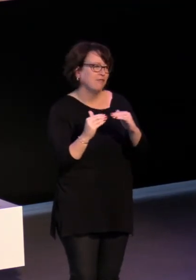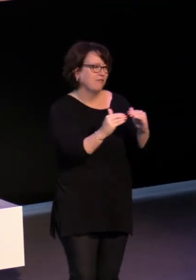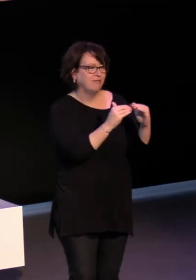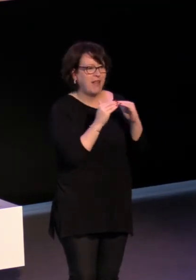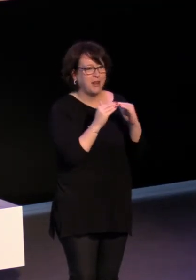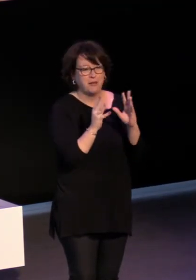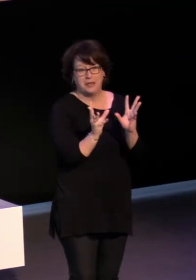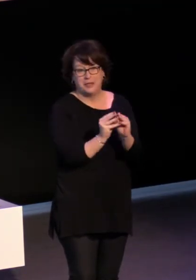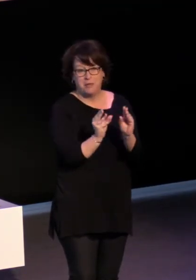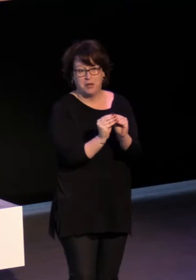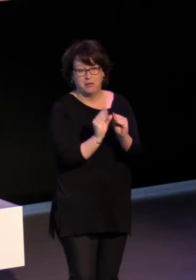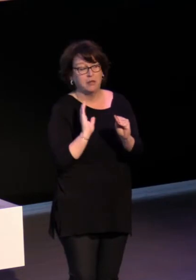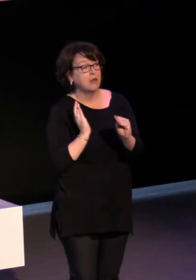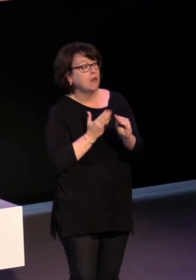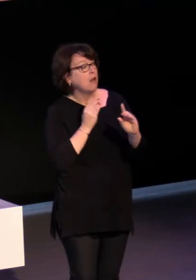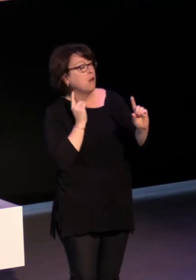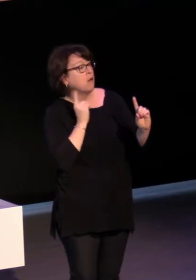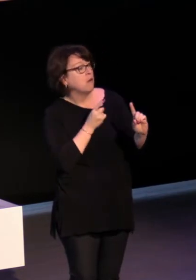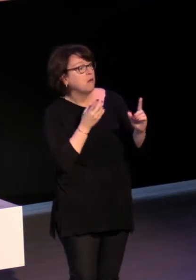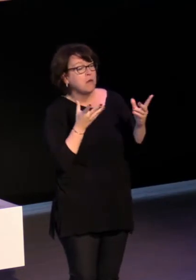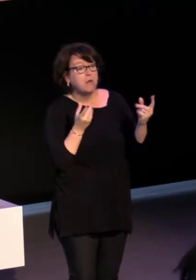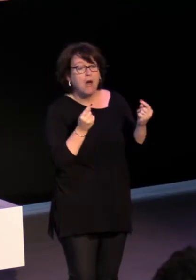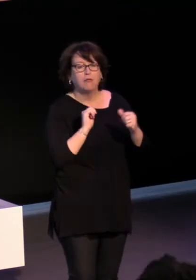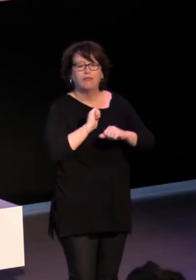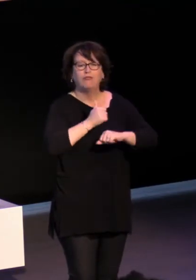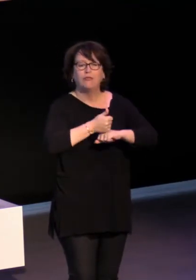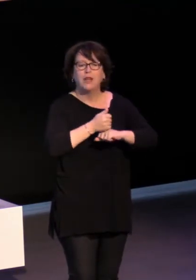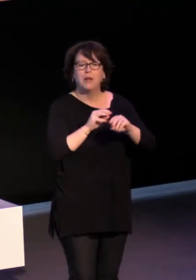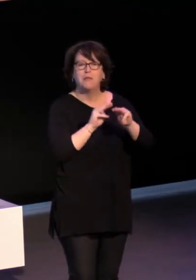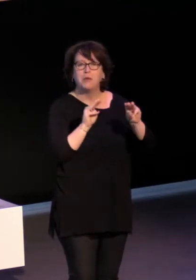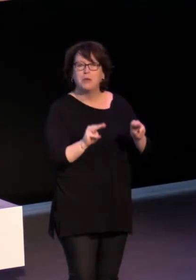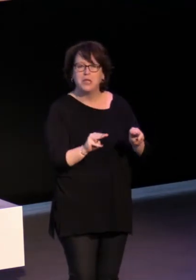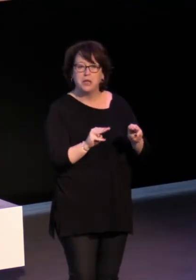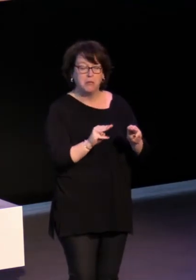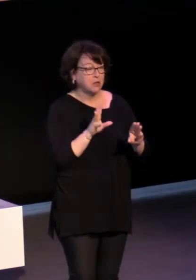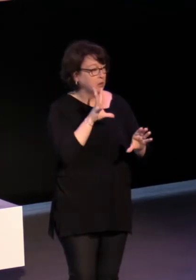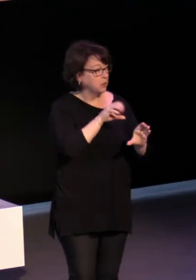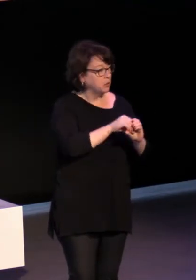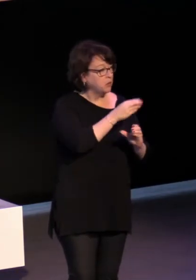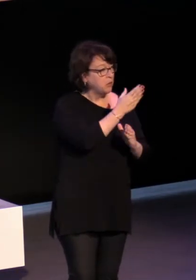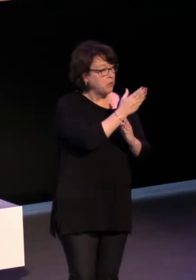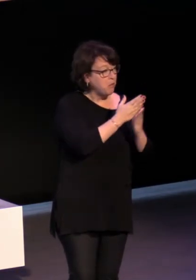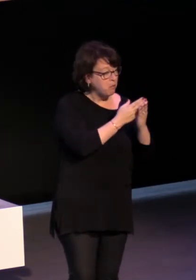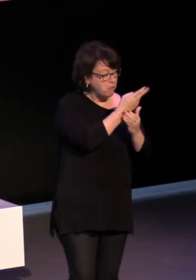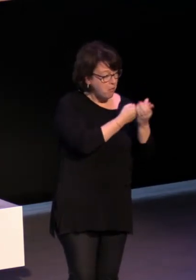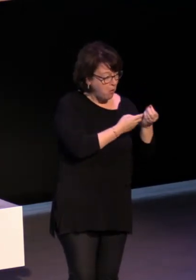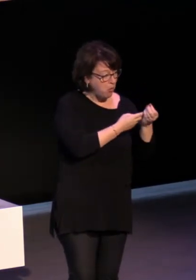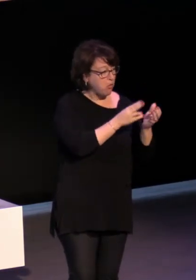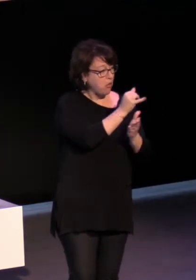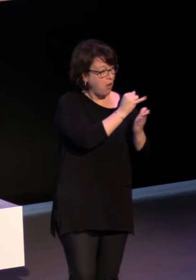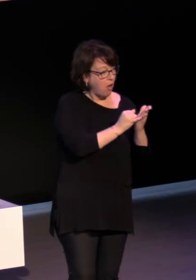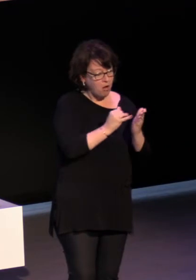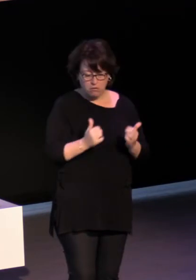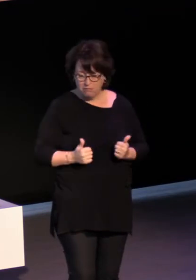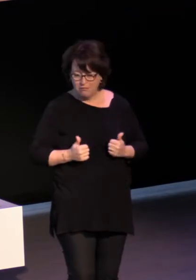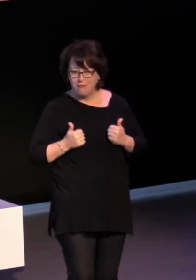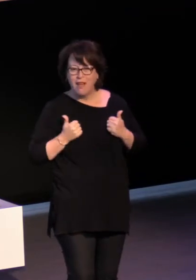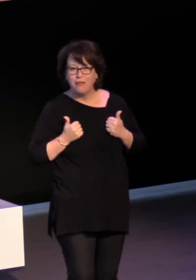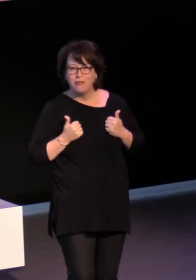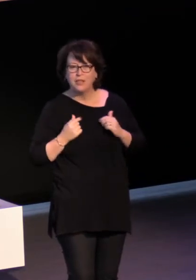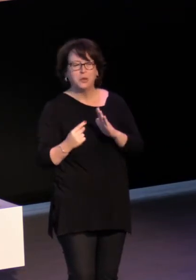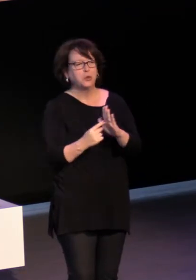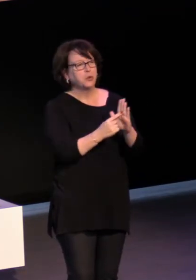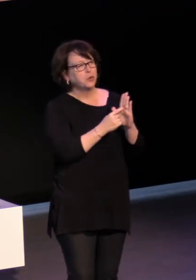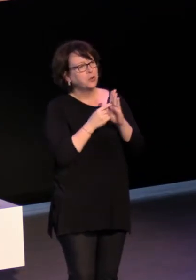ICA, our goal is to create a museum at the intersection of contemporary art and civic life, and exhibitions that